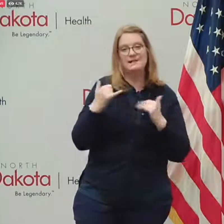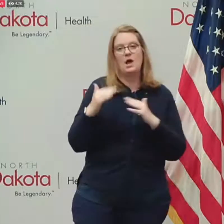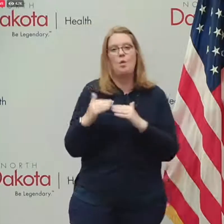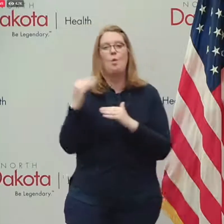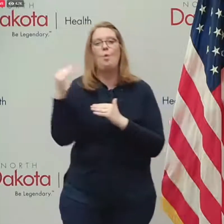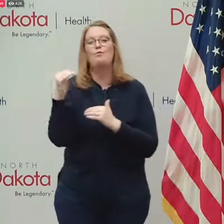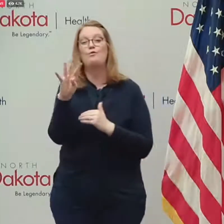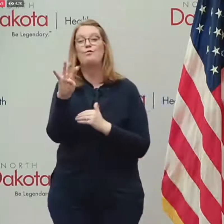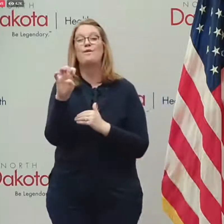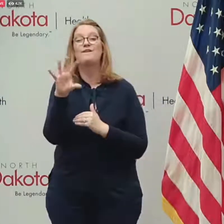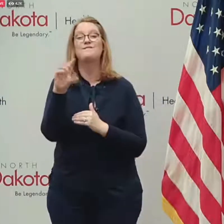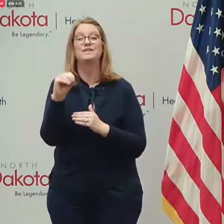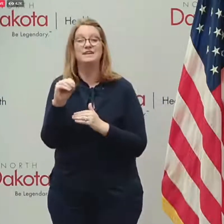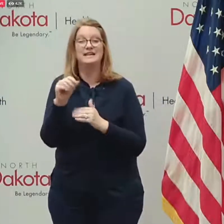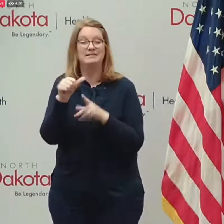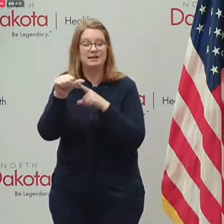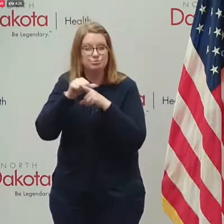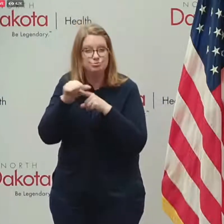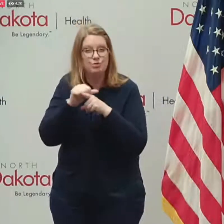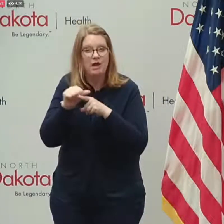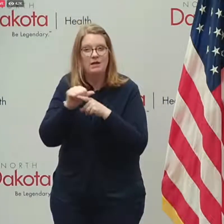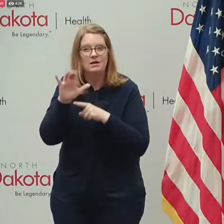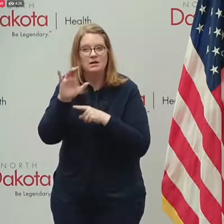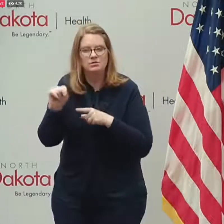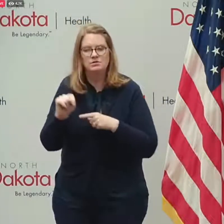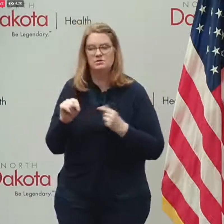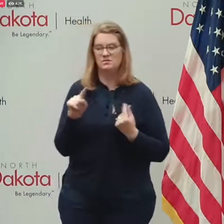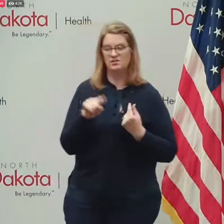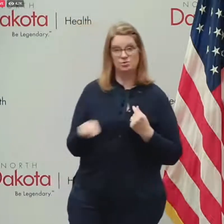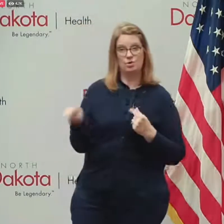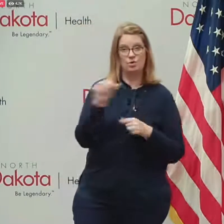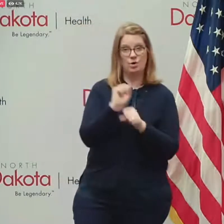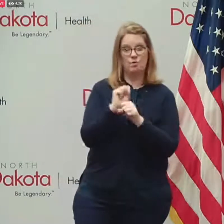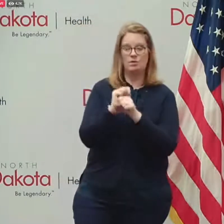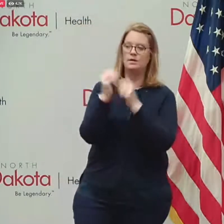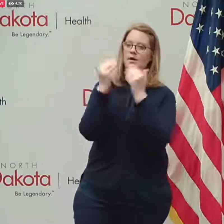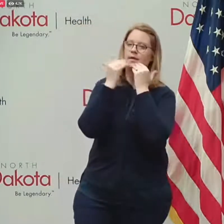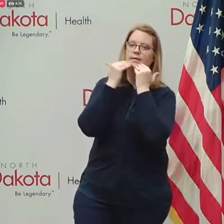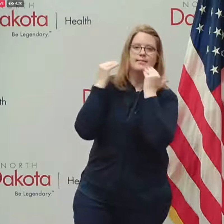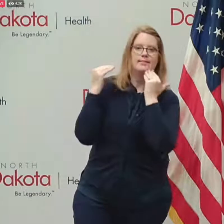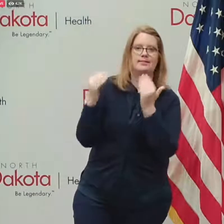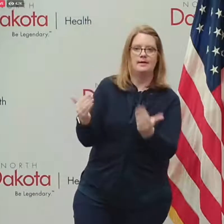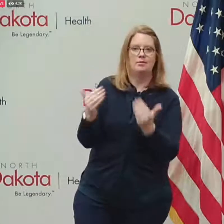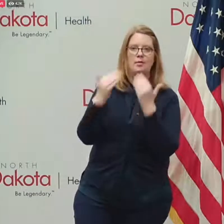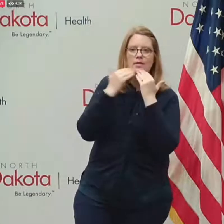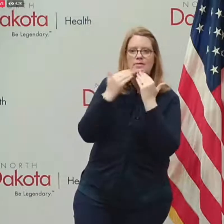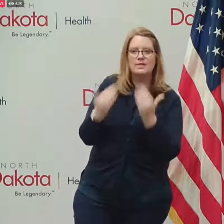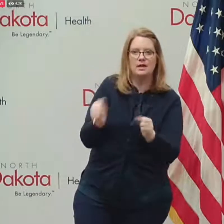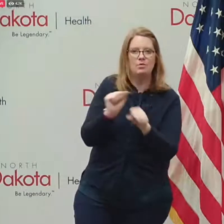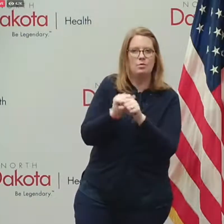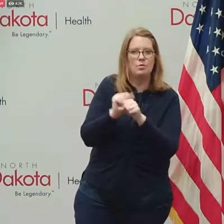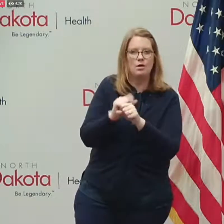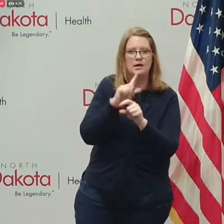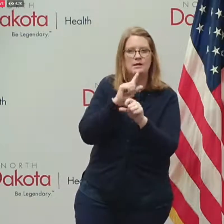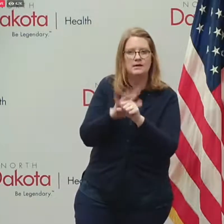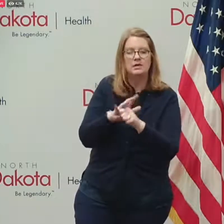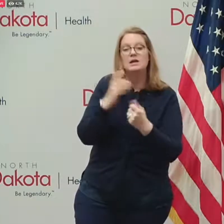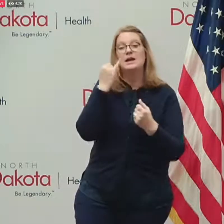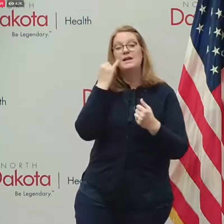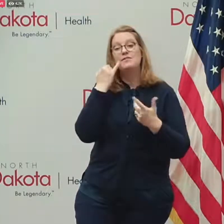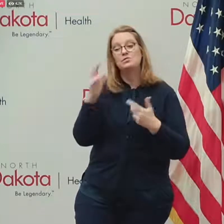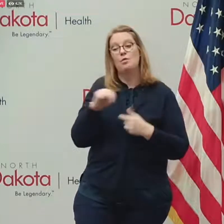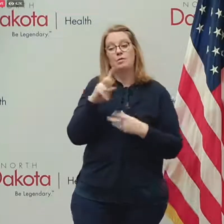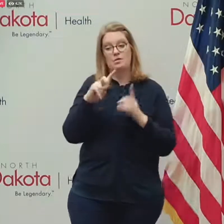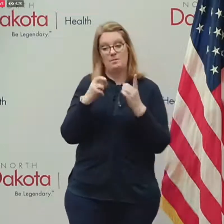450 trained contact tracers, and I want to thank them because that's their hard work, their dedication, and whether those were members of the North Dakota